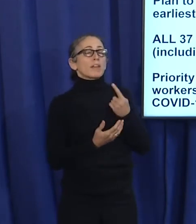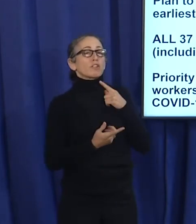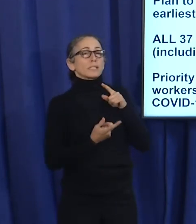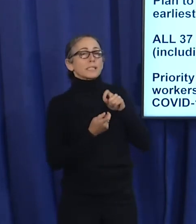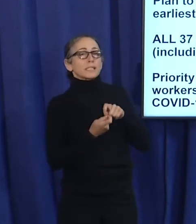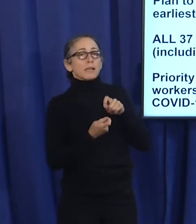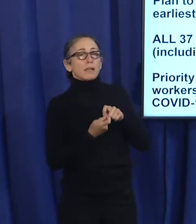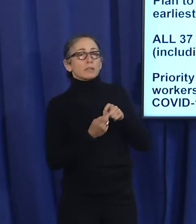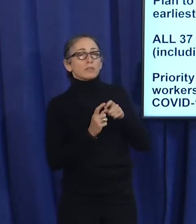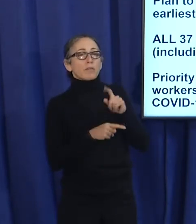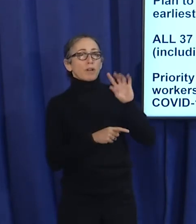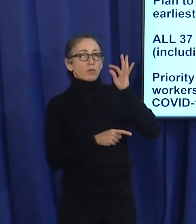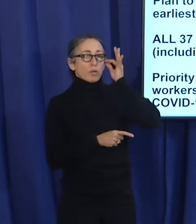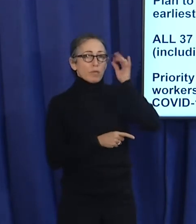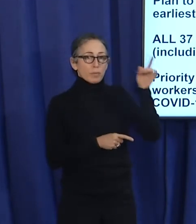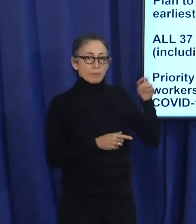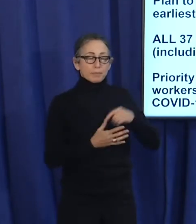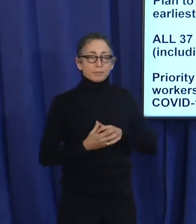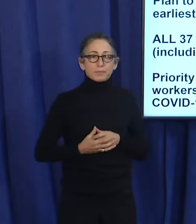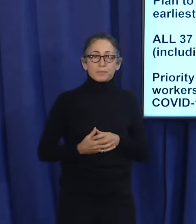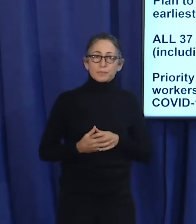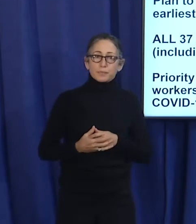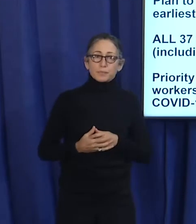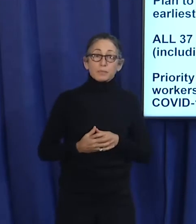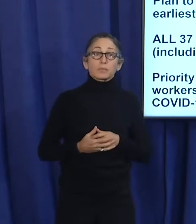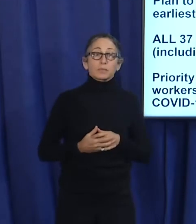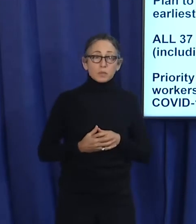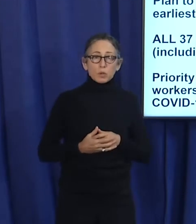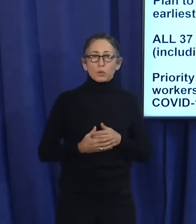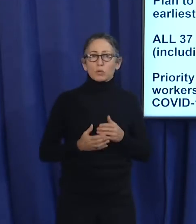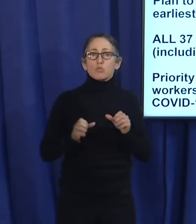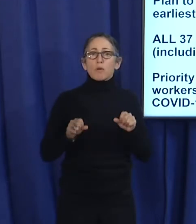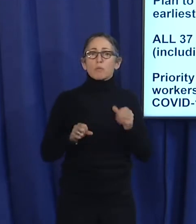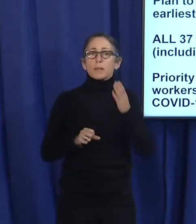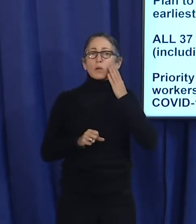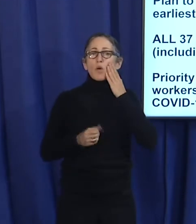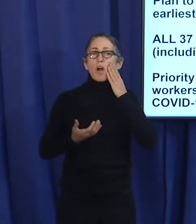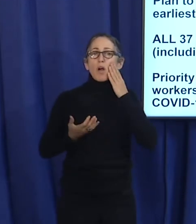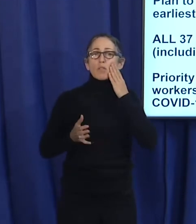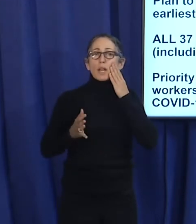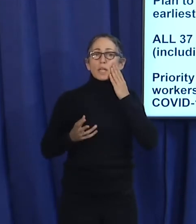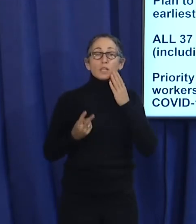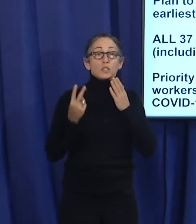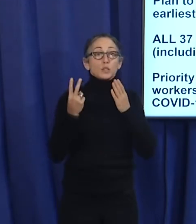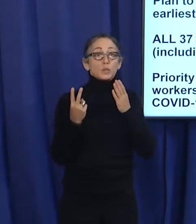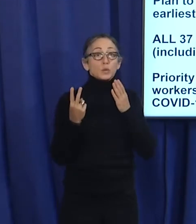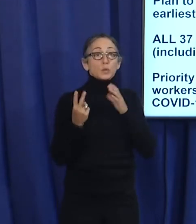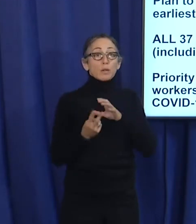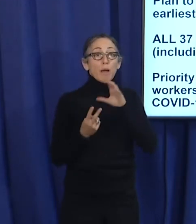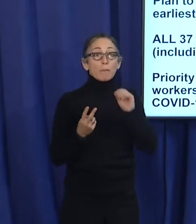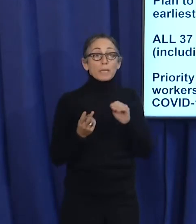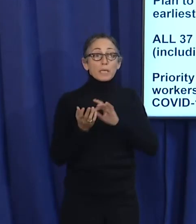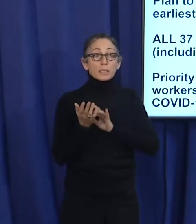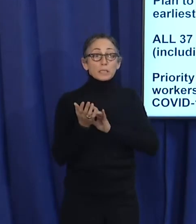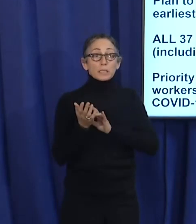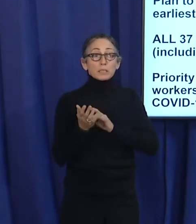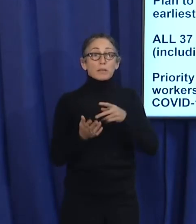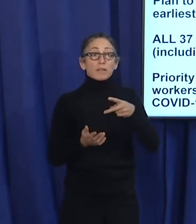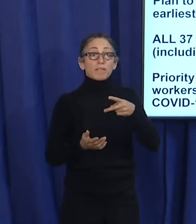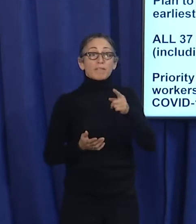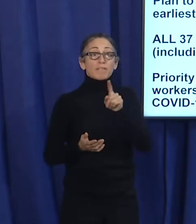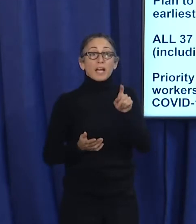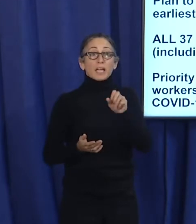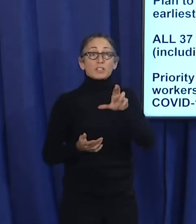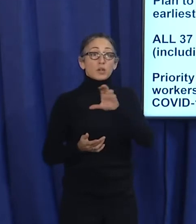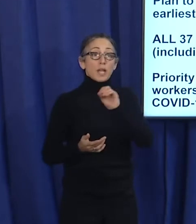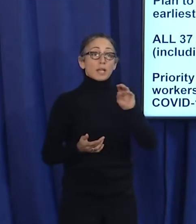details from the federal government. As you're likely aware, there have now been 2 pharmaceutical companies, Pfizer and Moderna, that